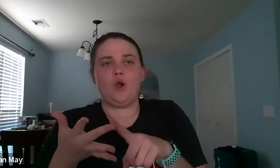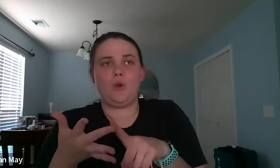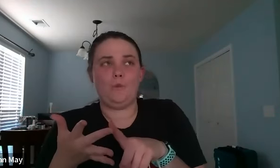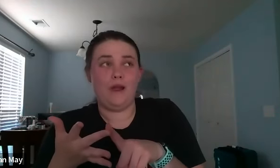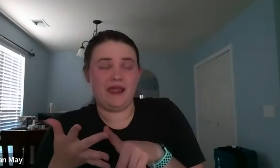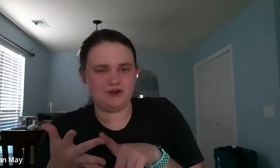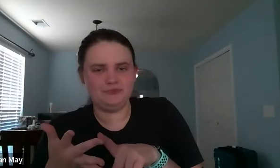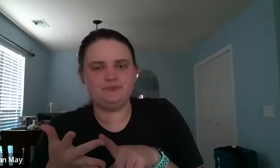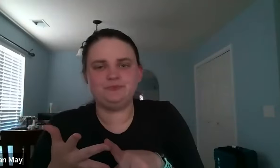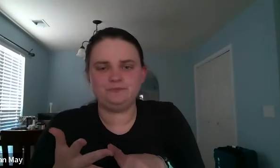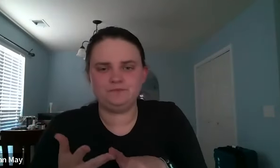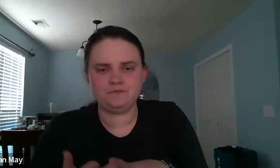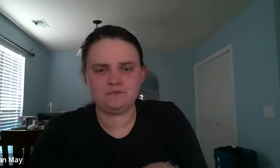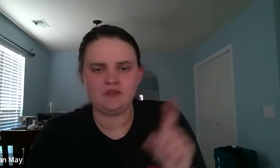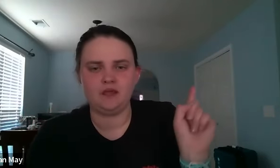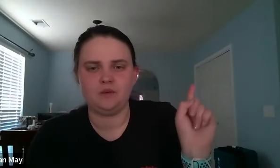Our where.